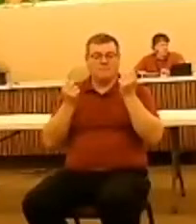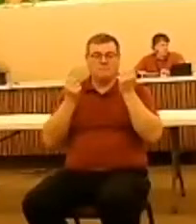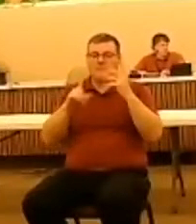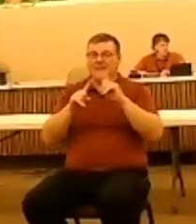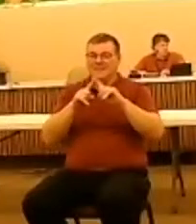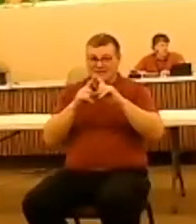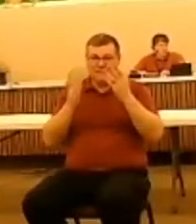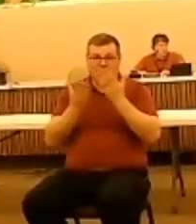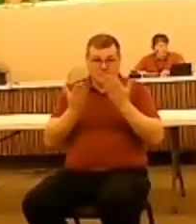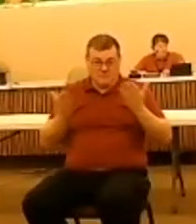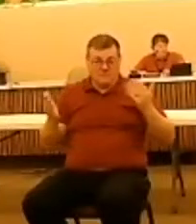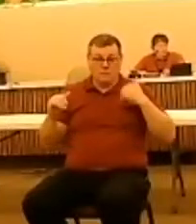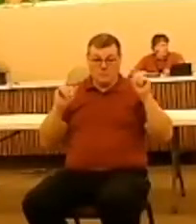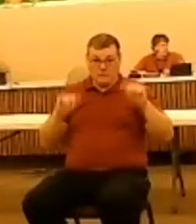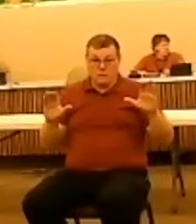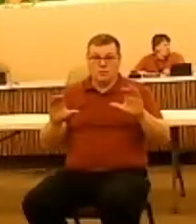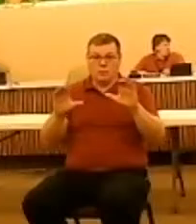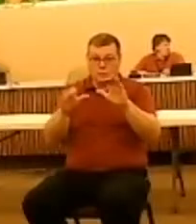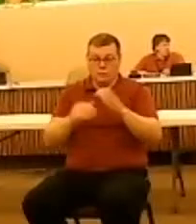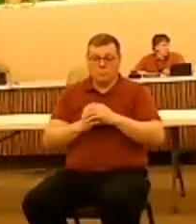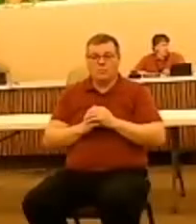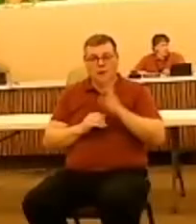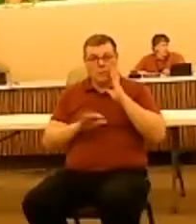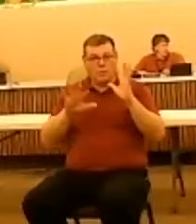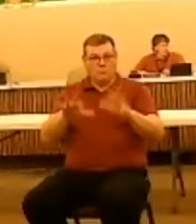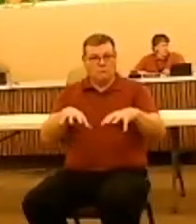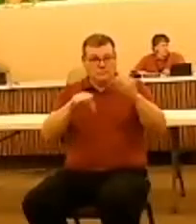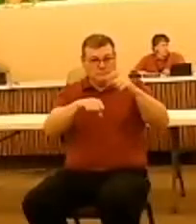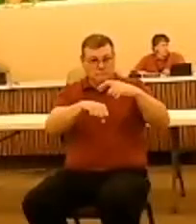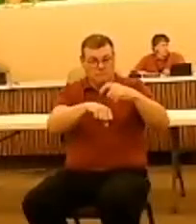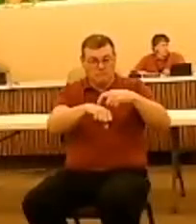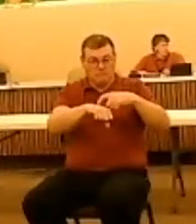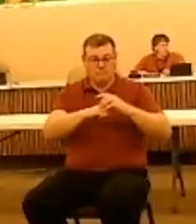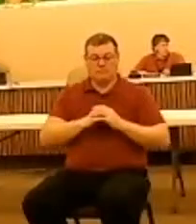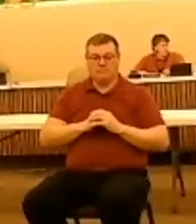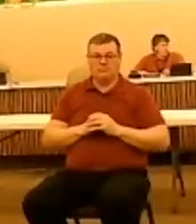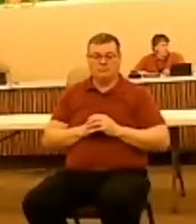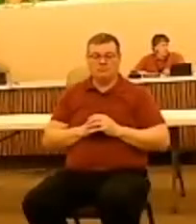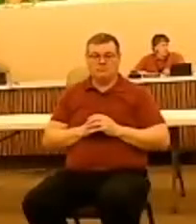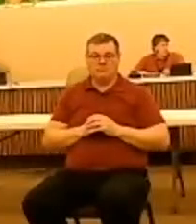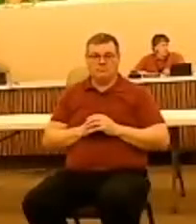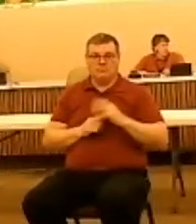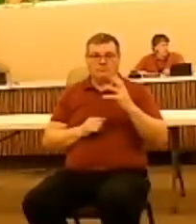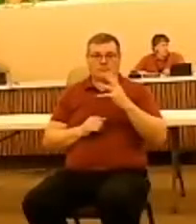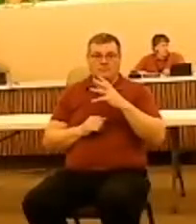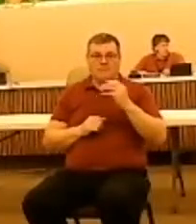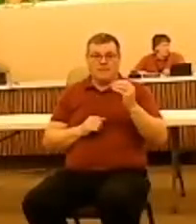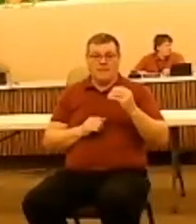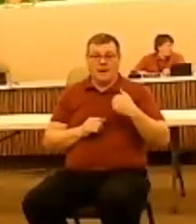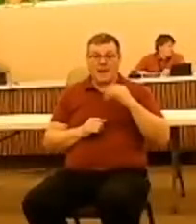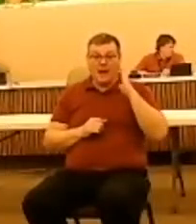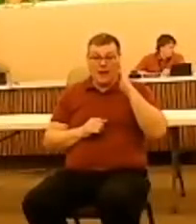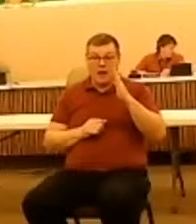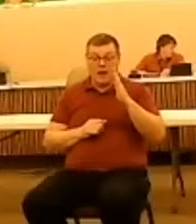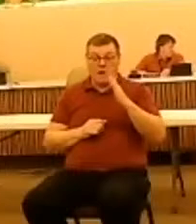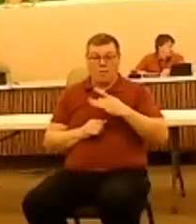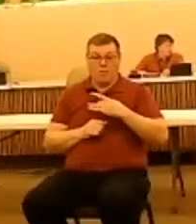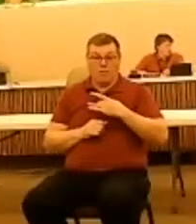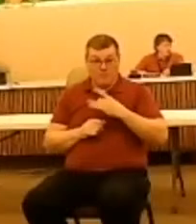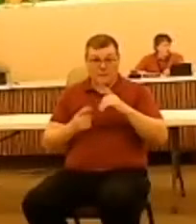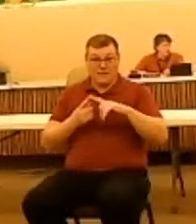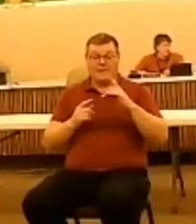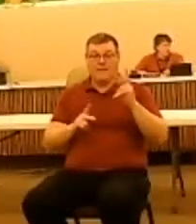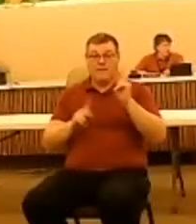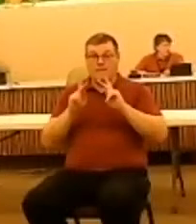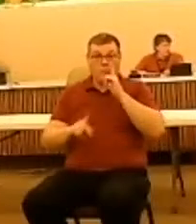we could do. I do think that's going to take some time. And I would love it if the individuals who feel